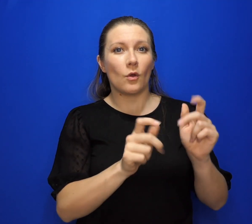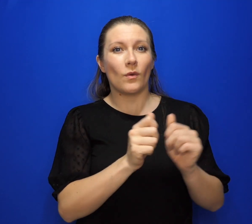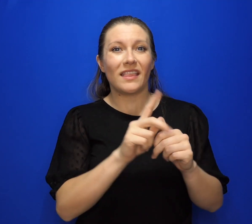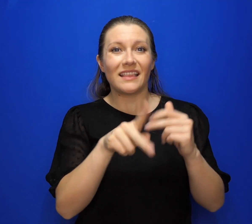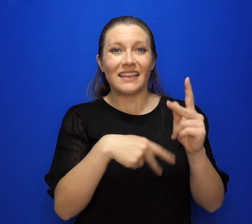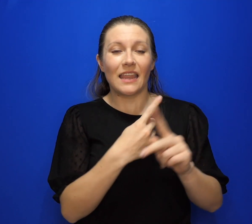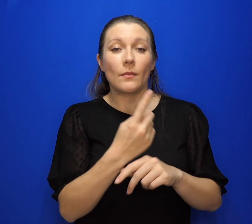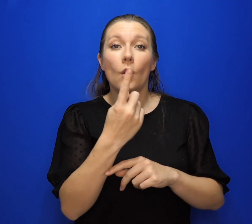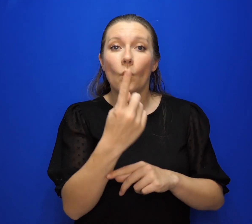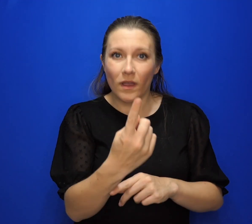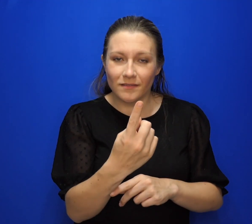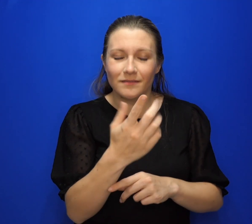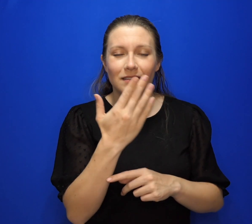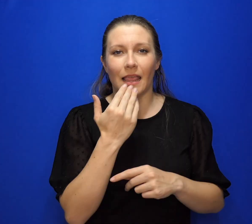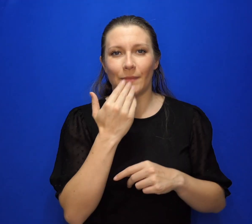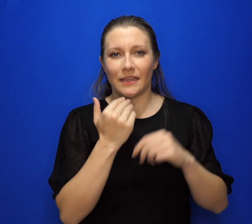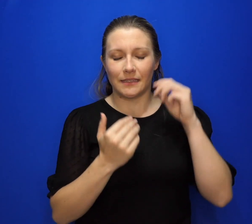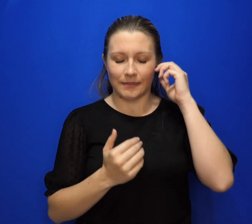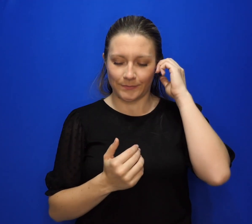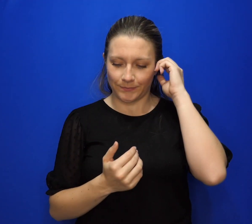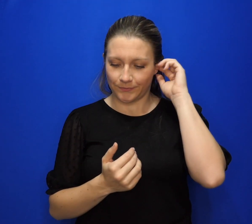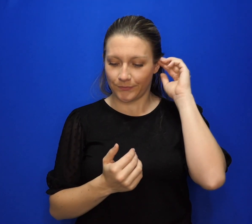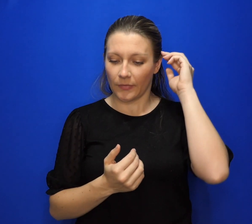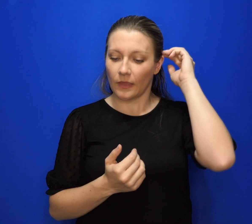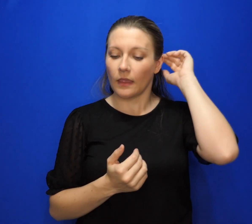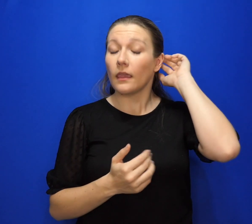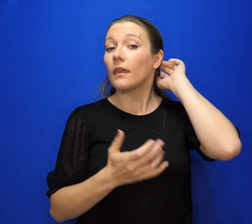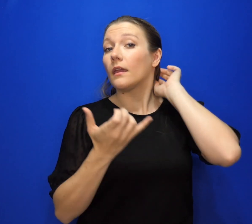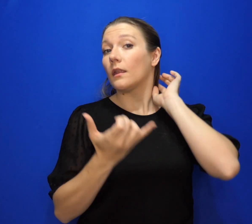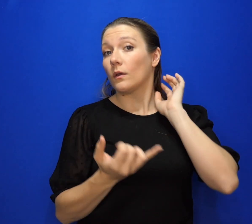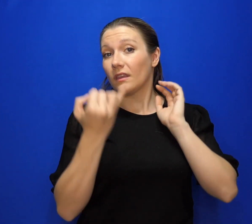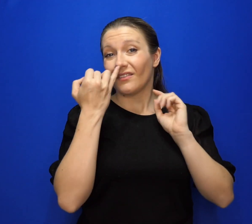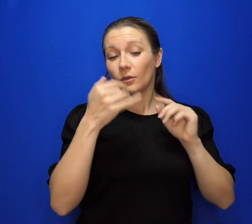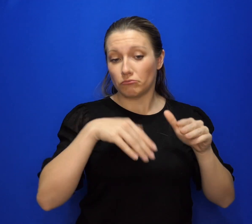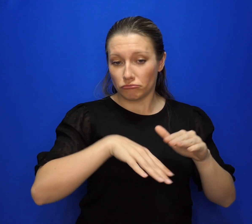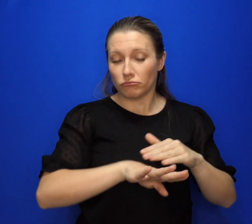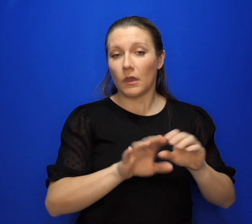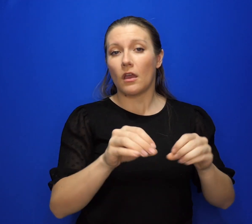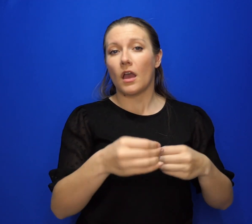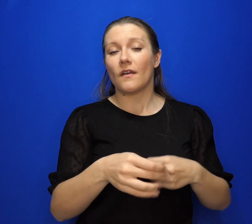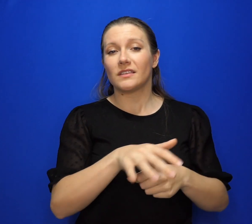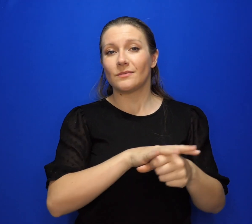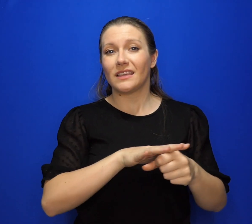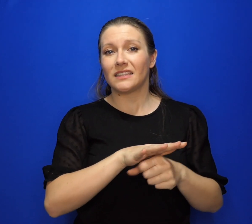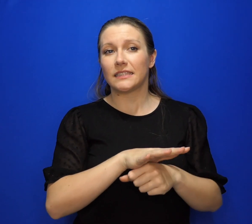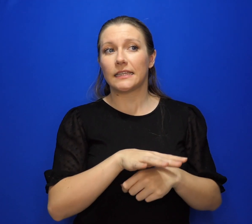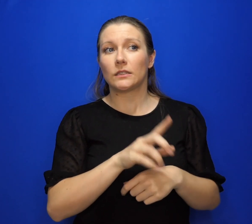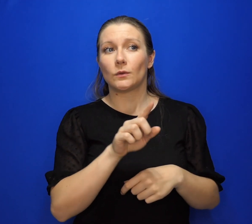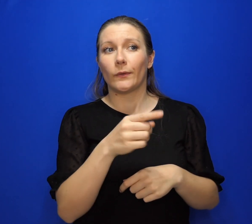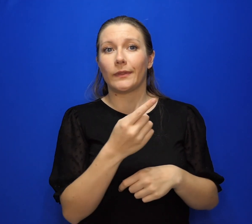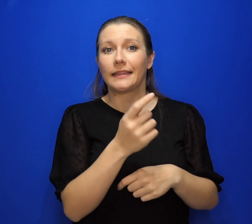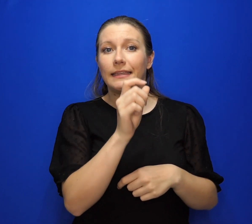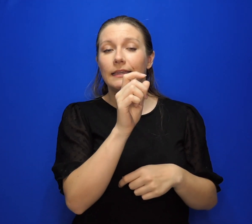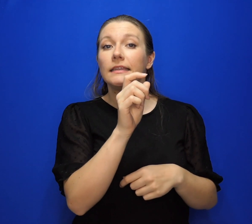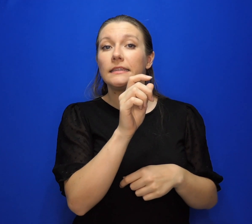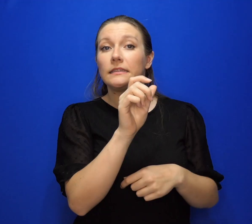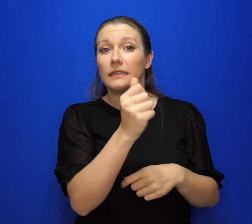1 diabetes? If you're going into an office space where 10% of the people that they work with have type